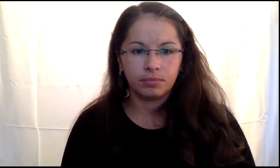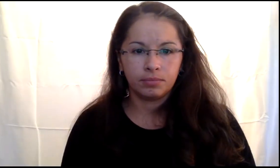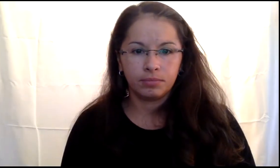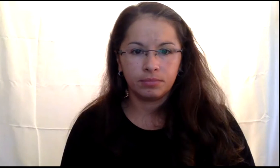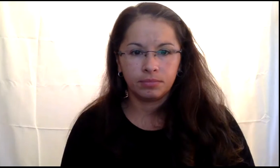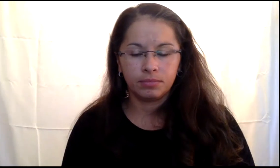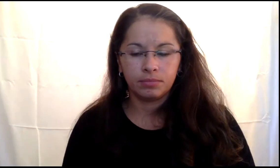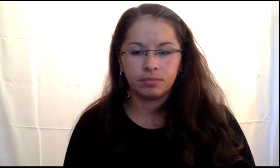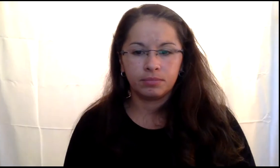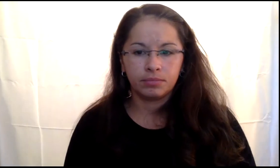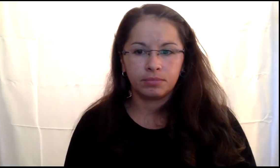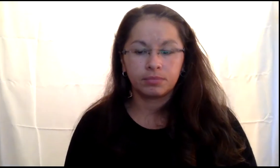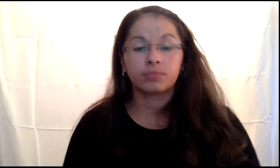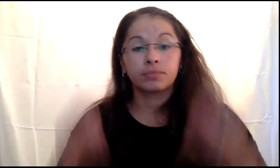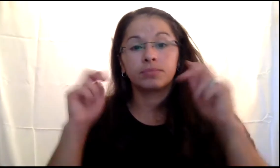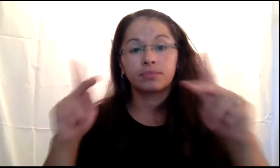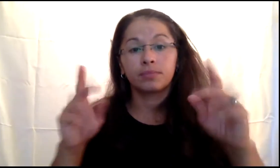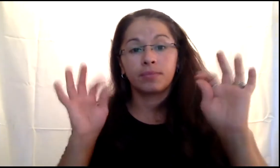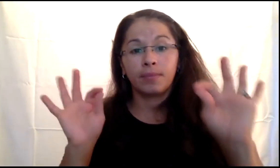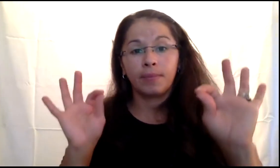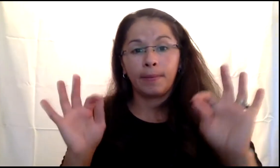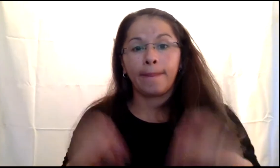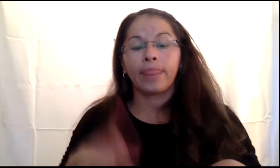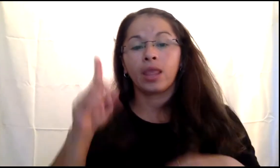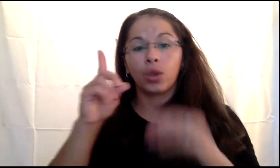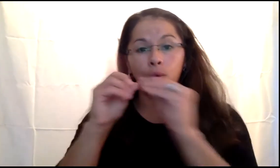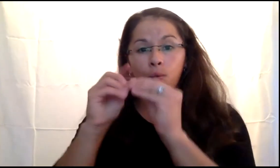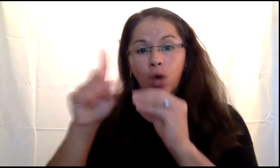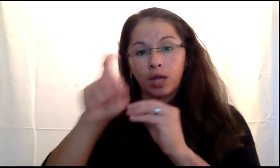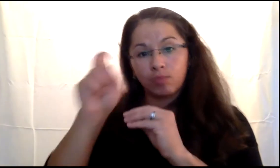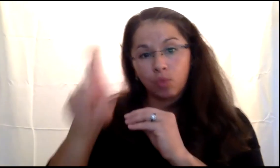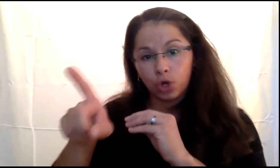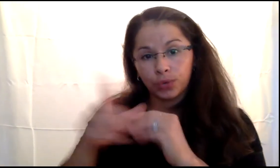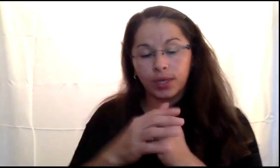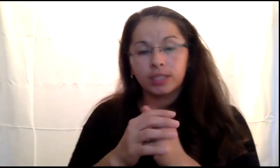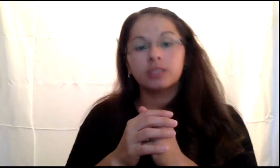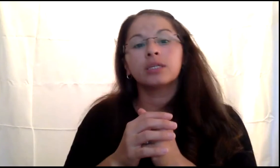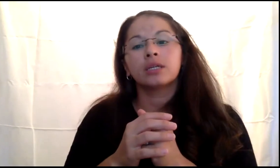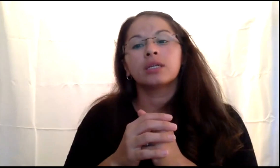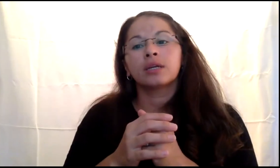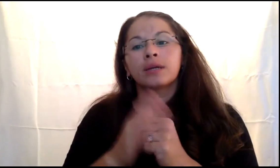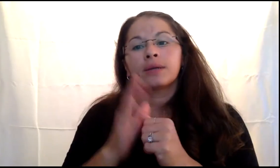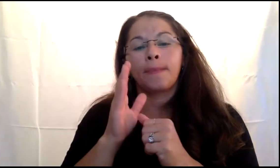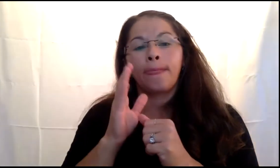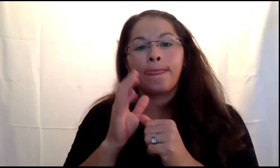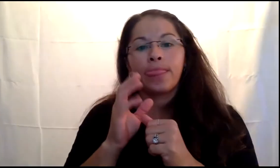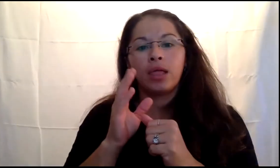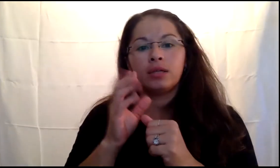Okay, perfect. And there is another question, which I'm going to give us a couple more minutes to get to, just because we have until